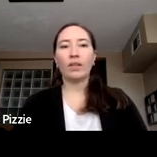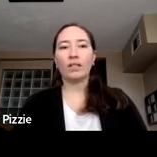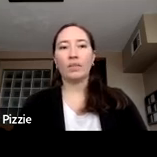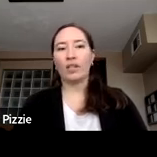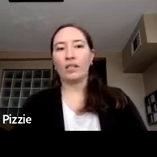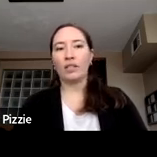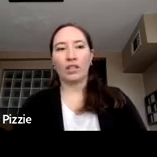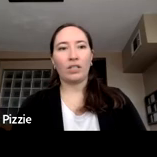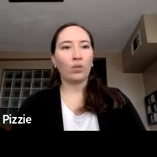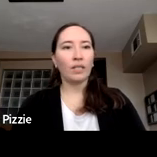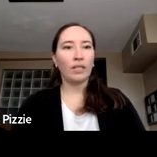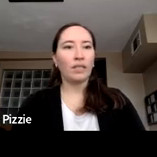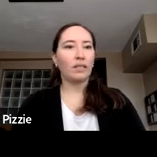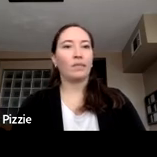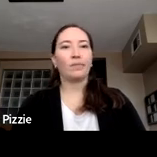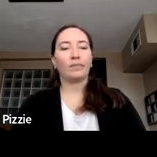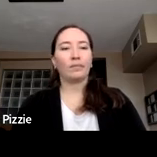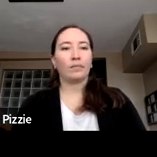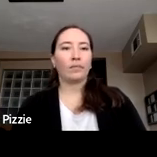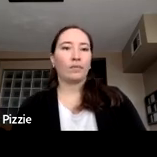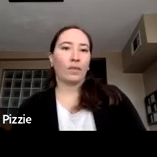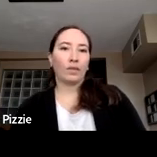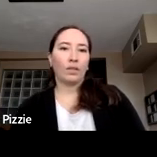So there are some suggested choices,